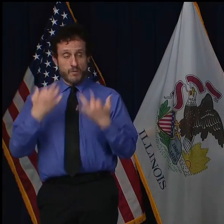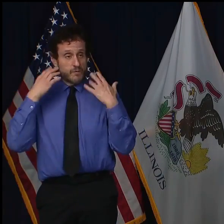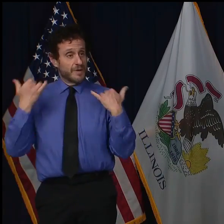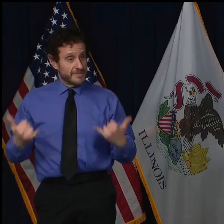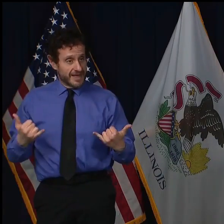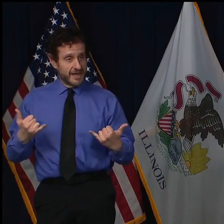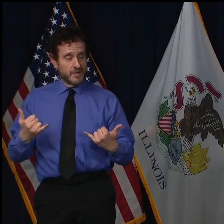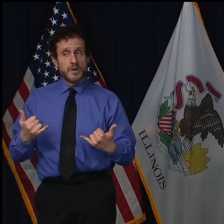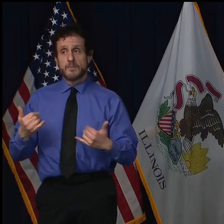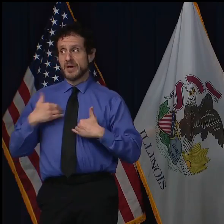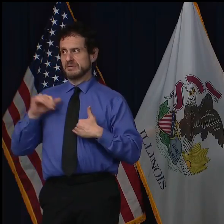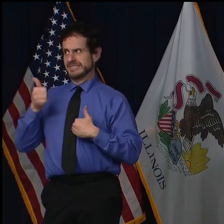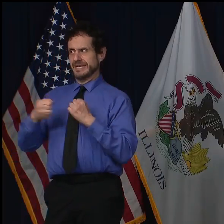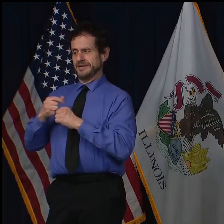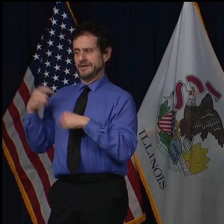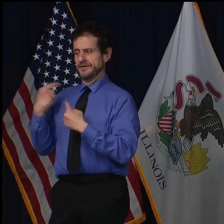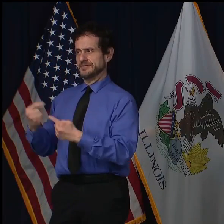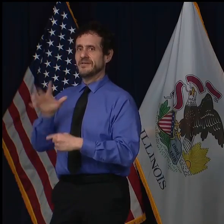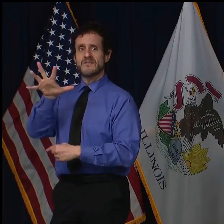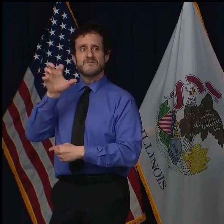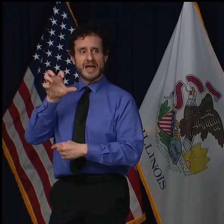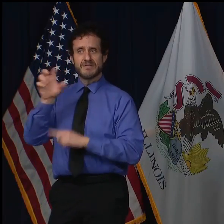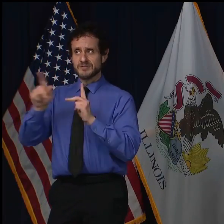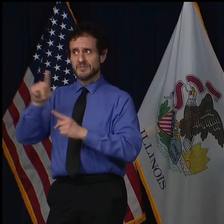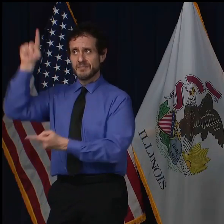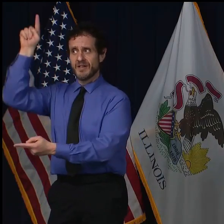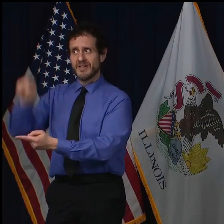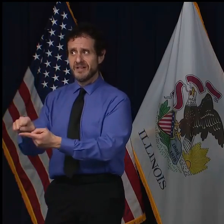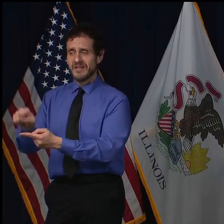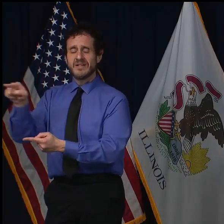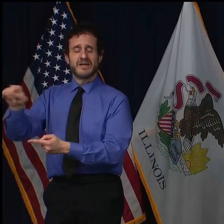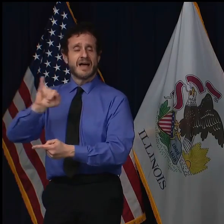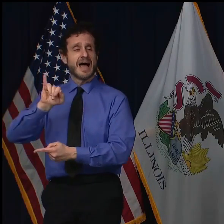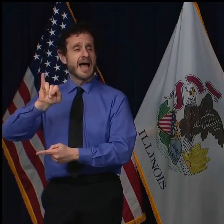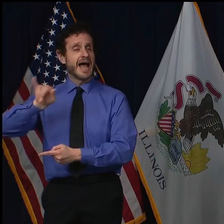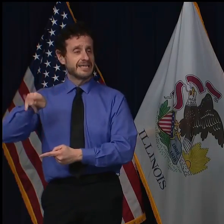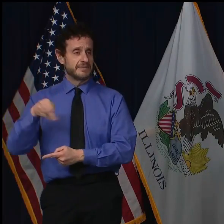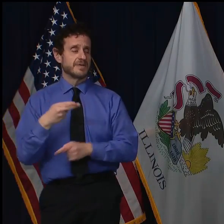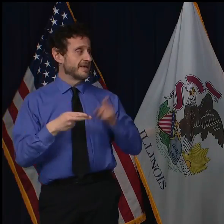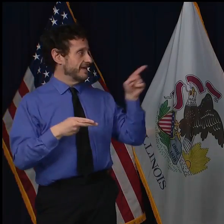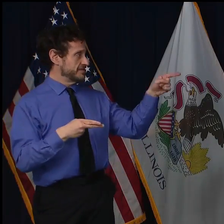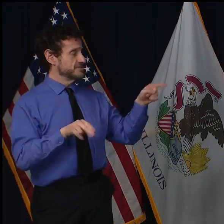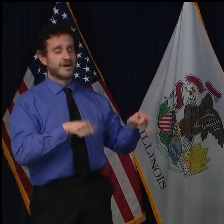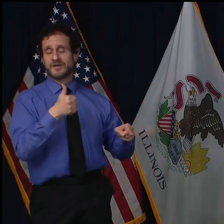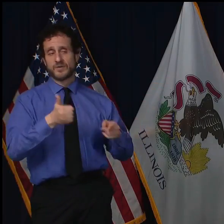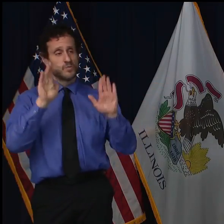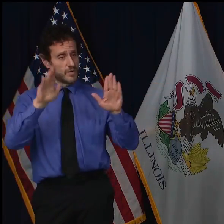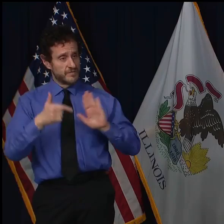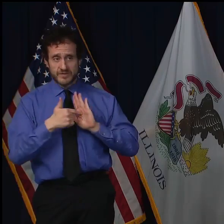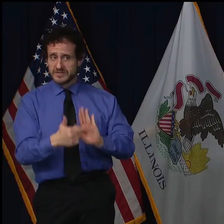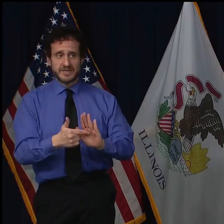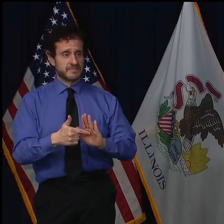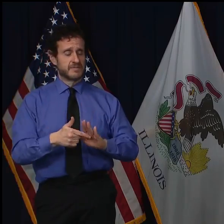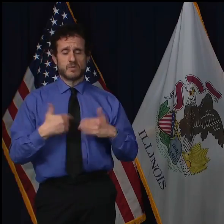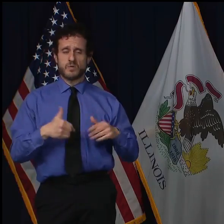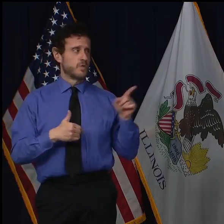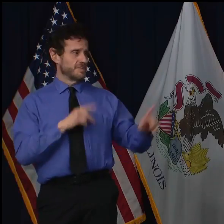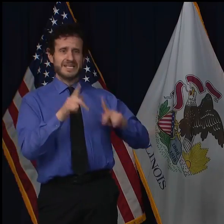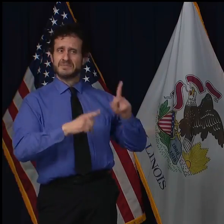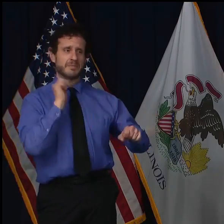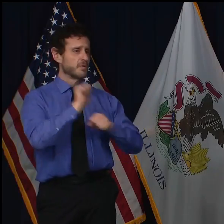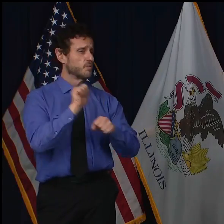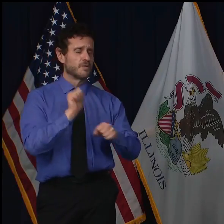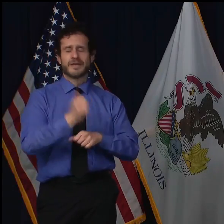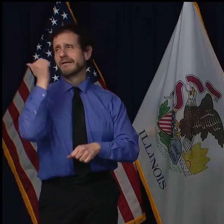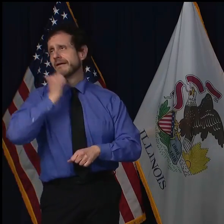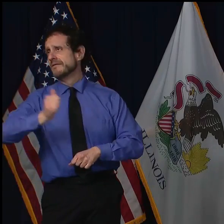500 people fewer than it was 10 years ago. So IDPH is just another amazing example. These folks are working